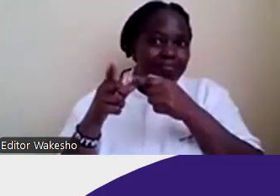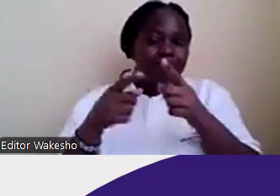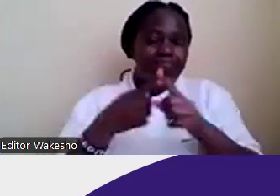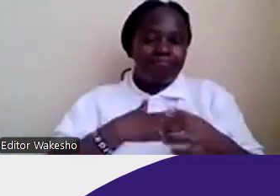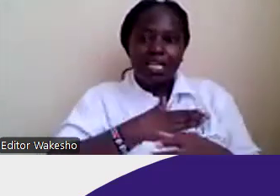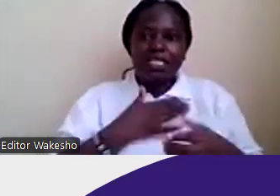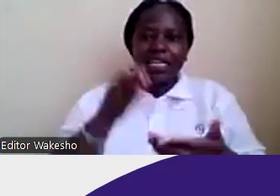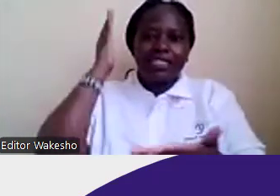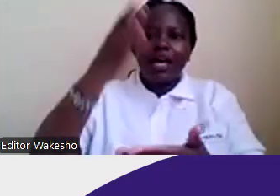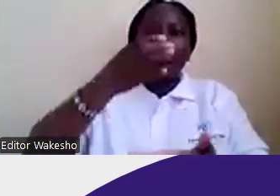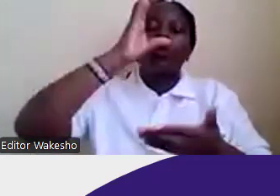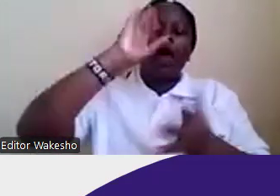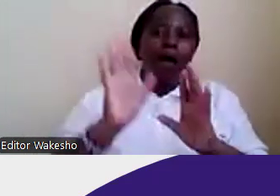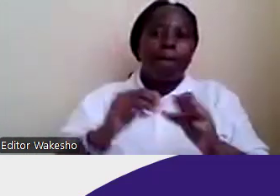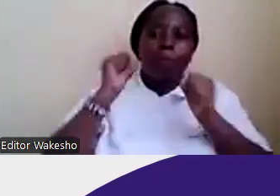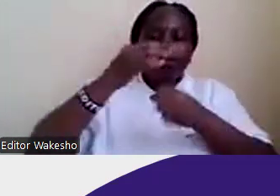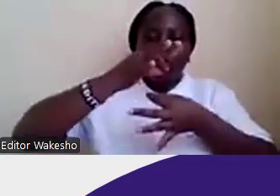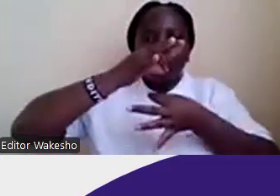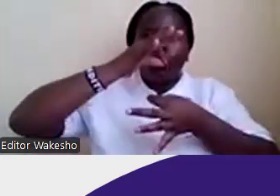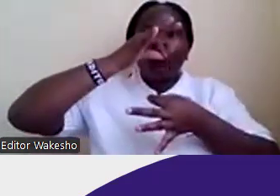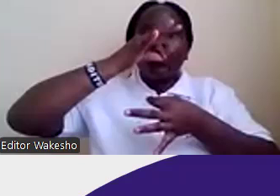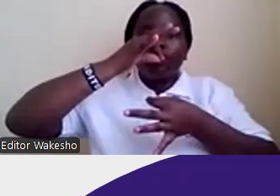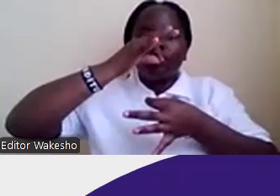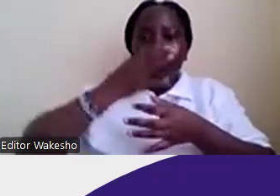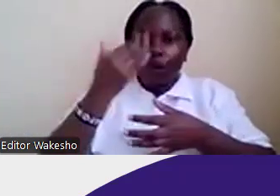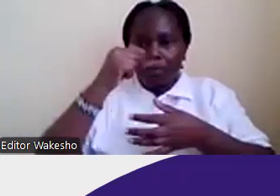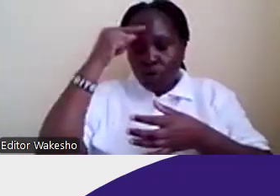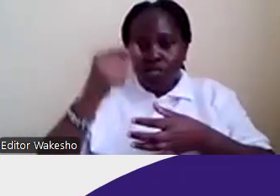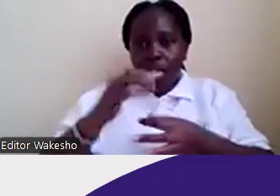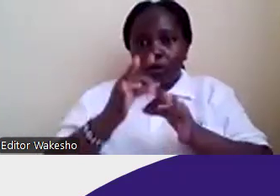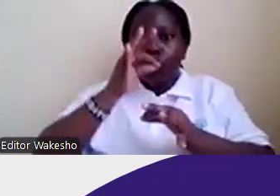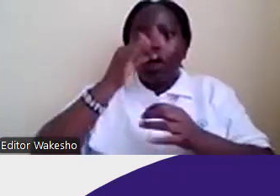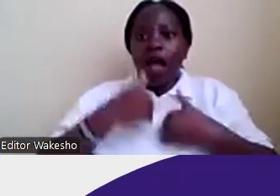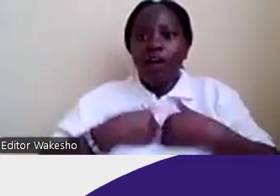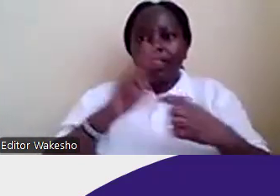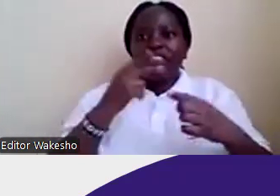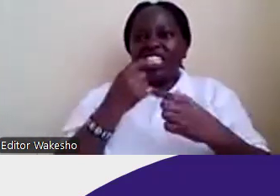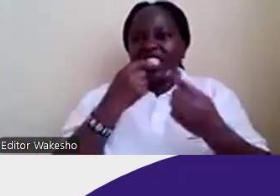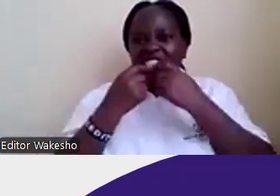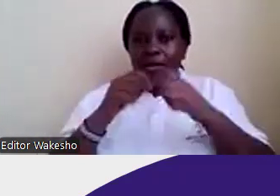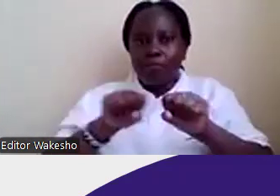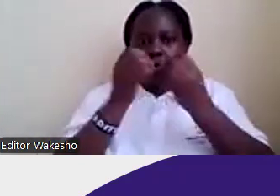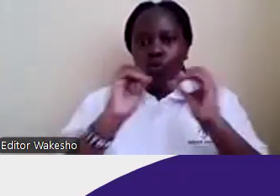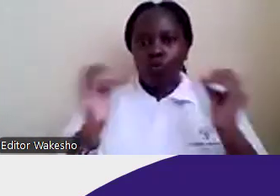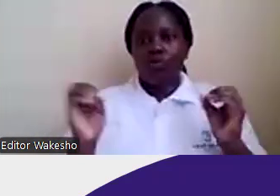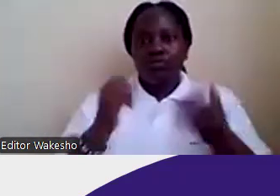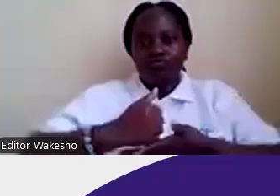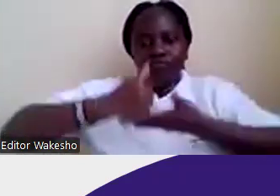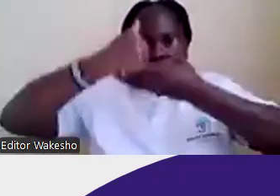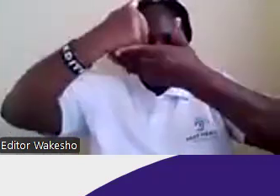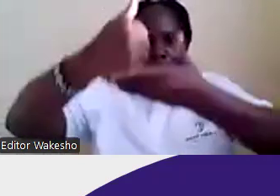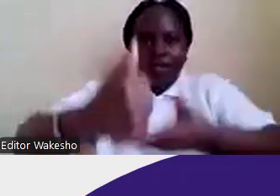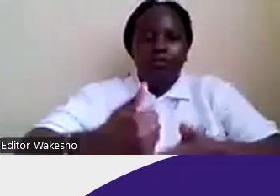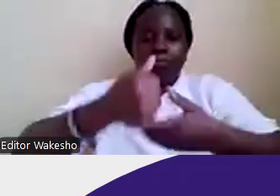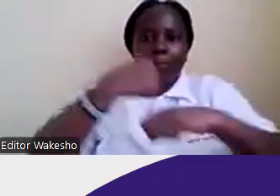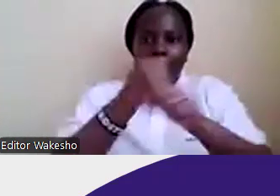To just try and reduce its contact with your teeth, right? That will help to ensure that you